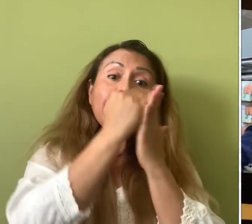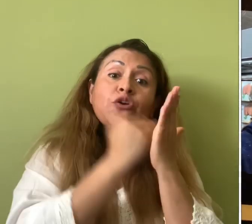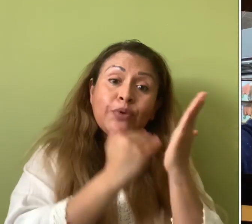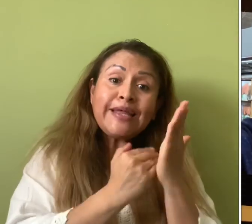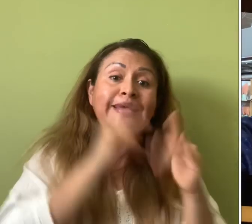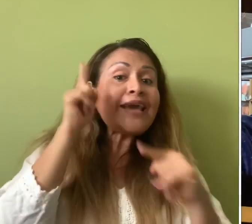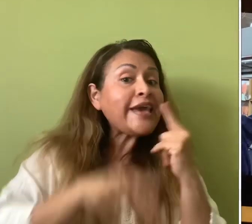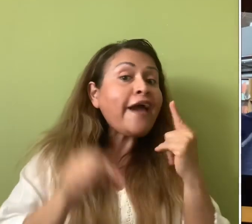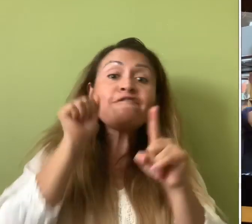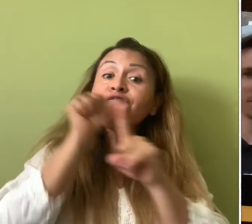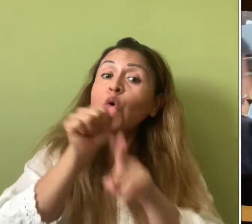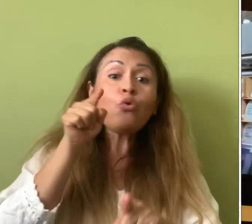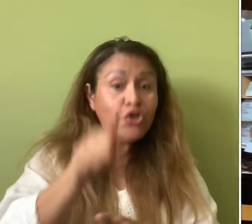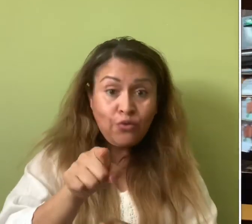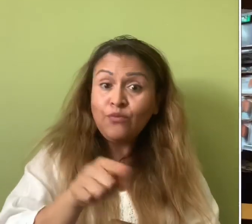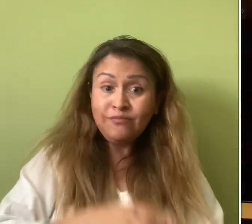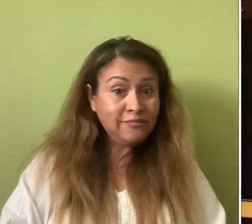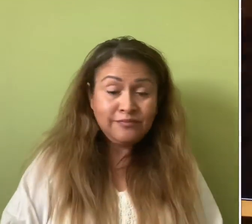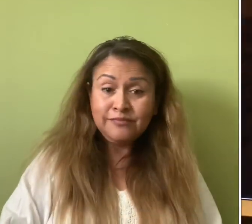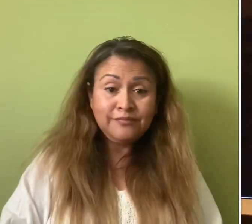for.